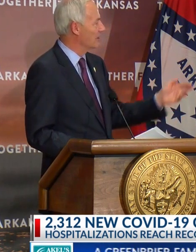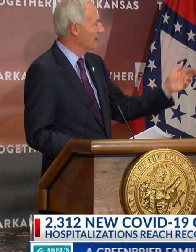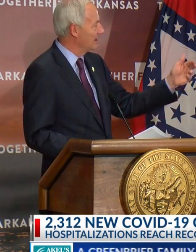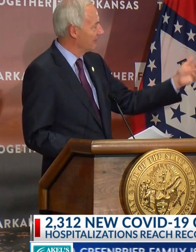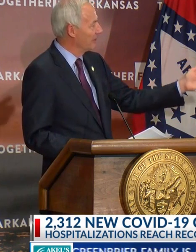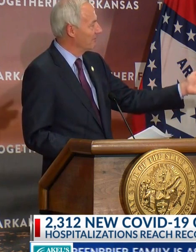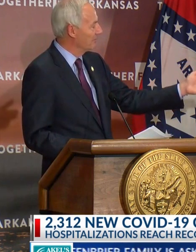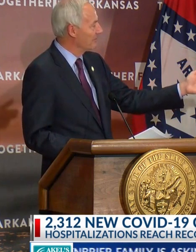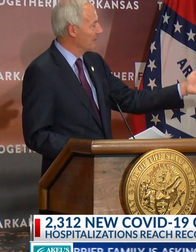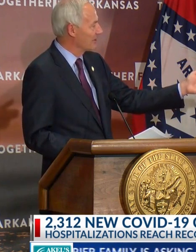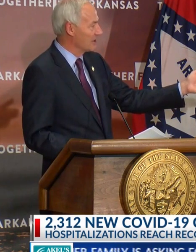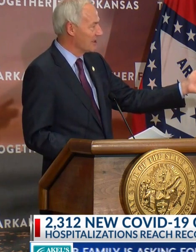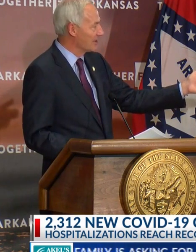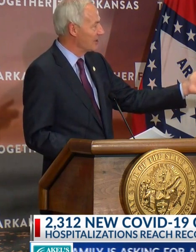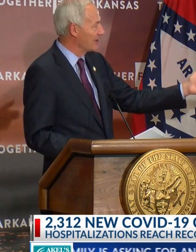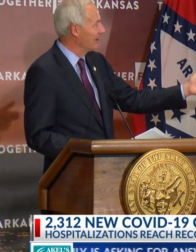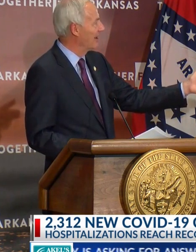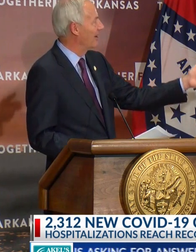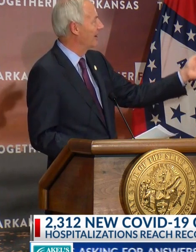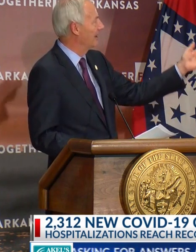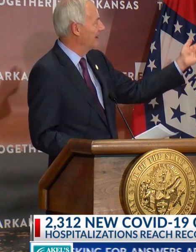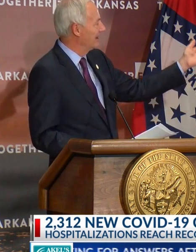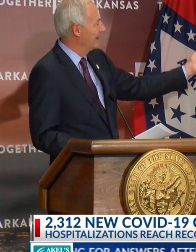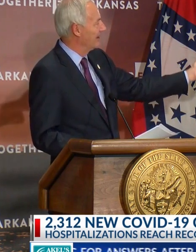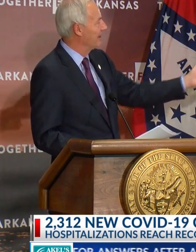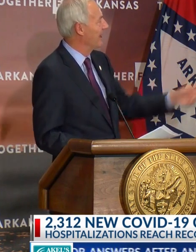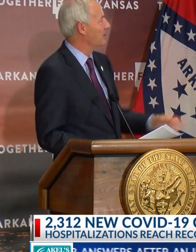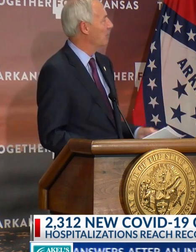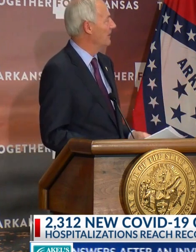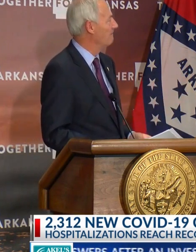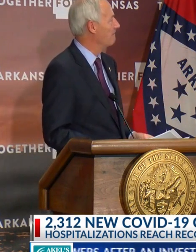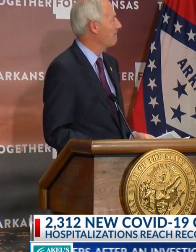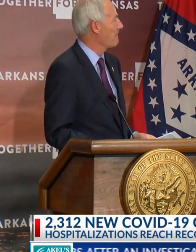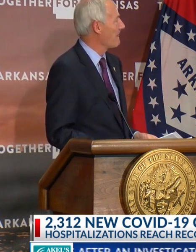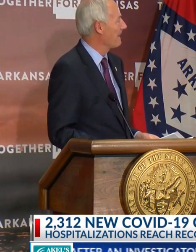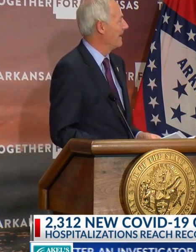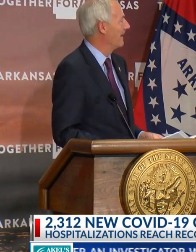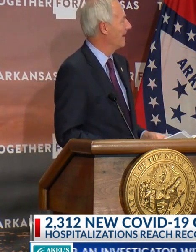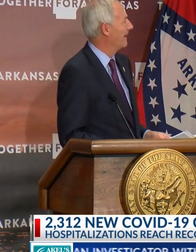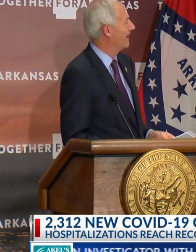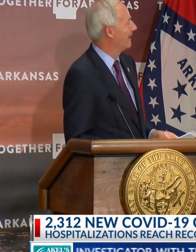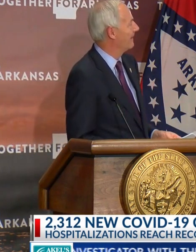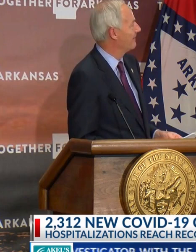Northeast. You can see different statistics there. The next one,